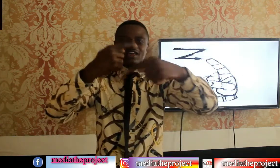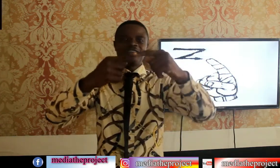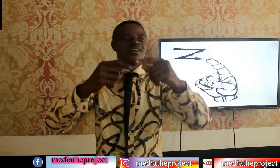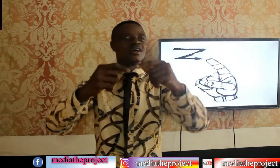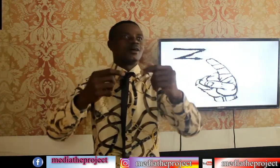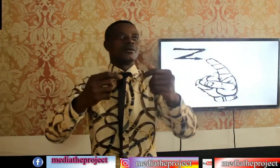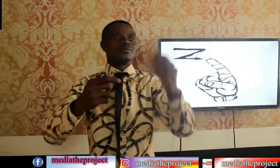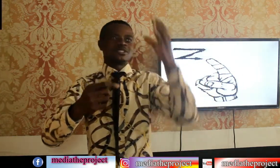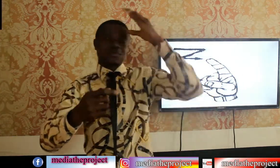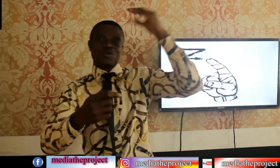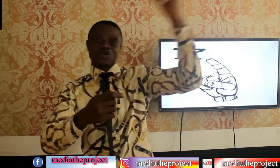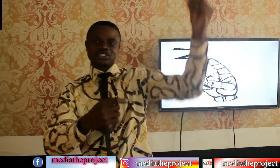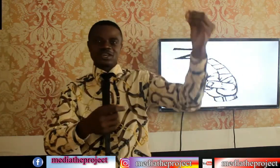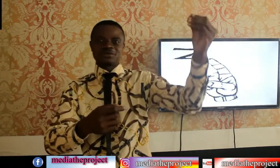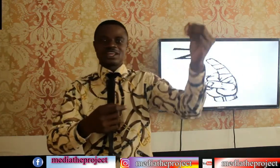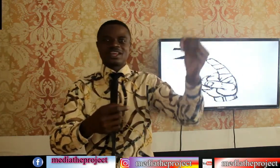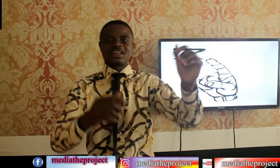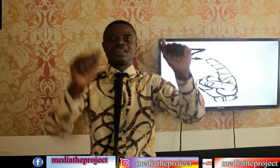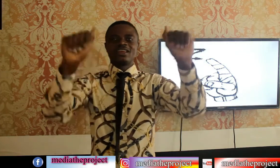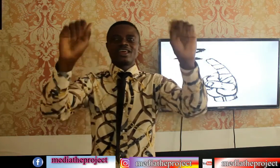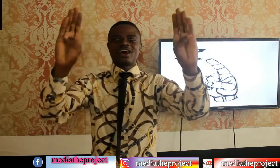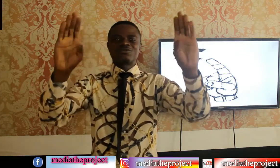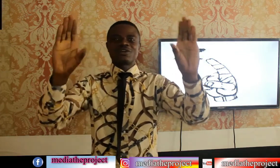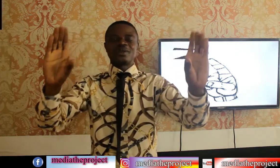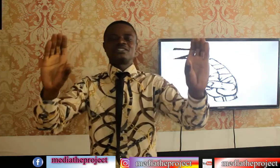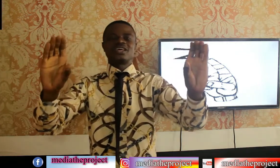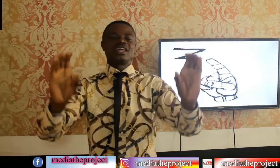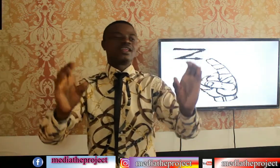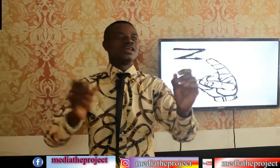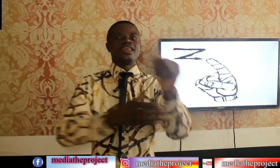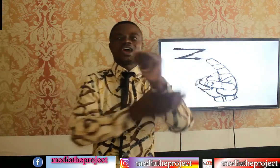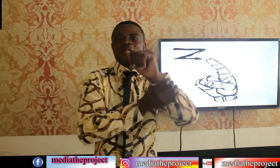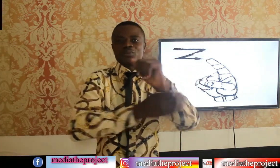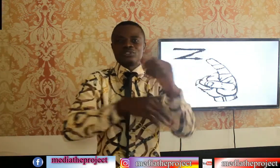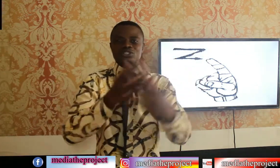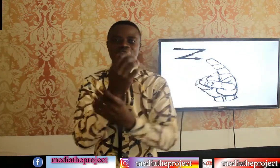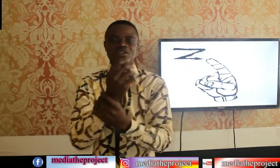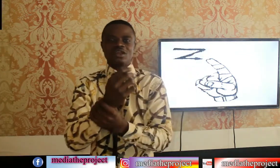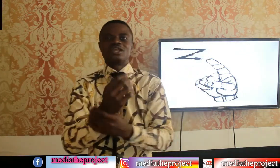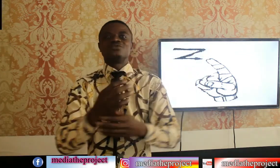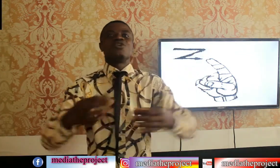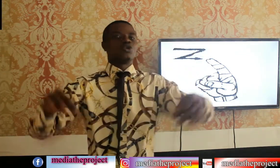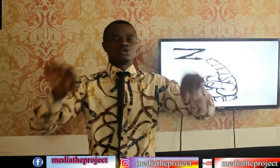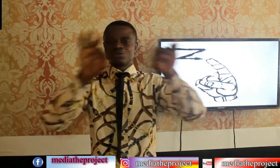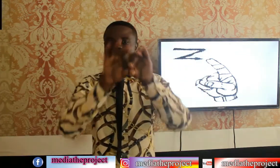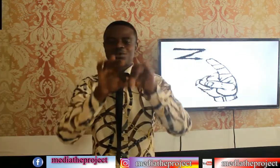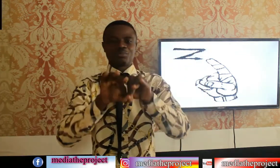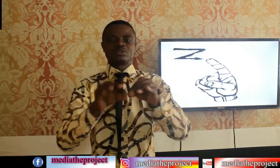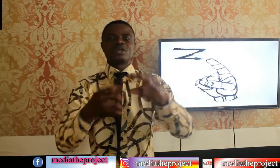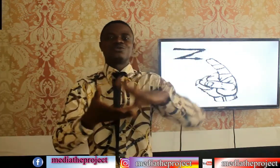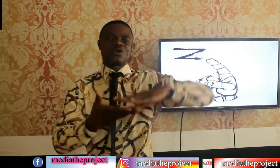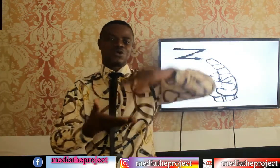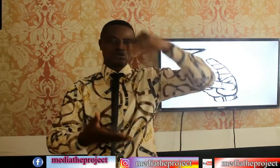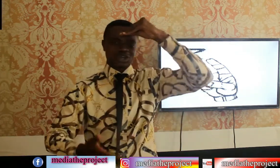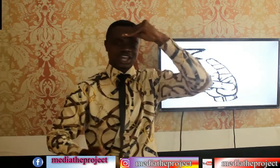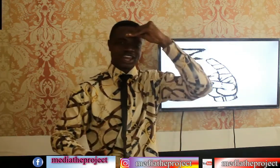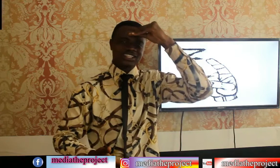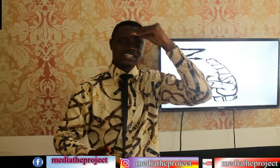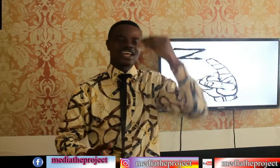sign some concepts and then the alphabets, and then the hand position is also very important. We are going to learn it.